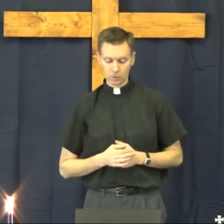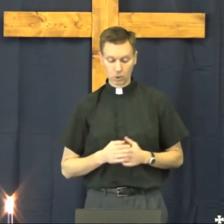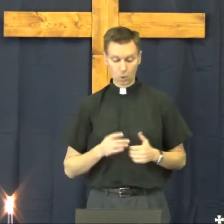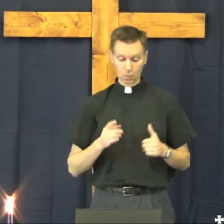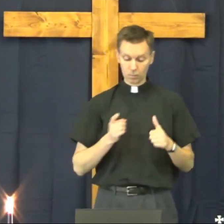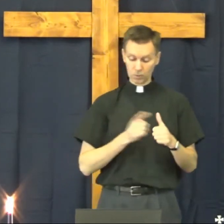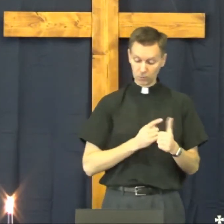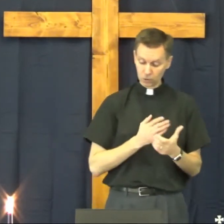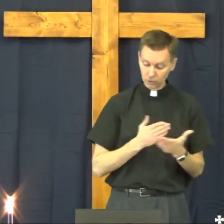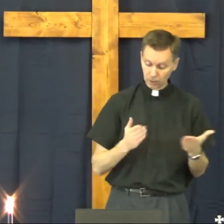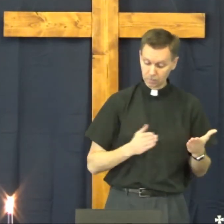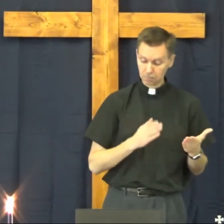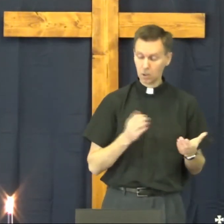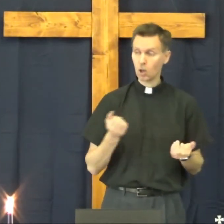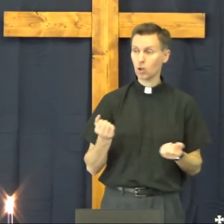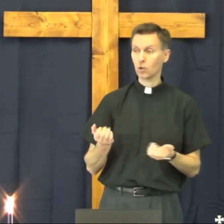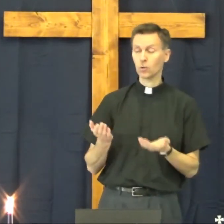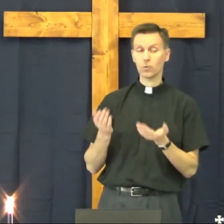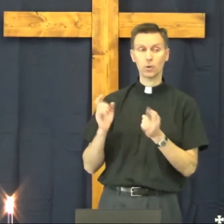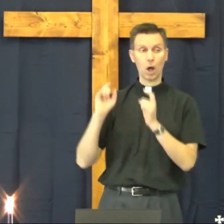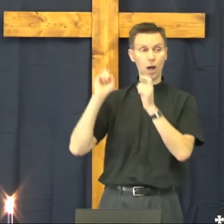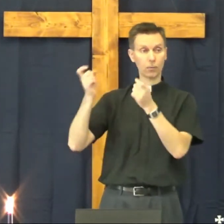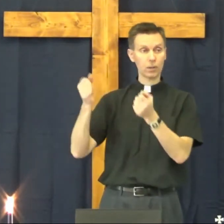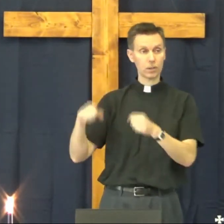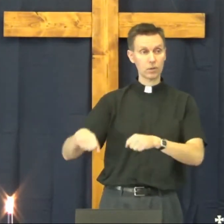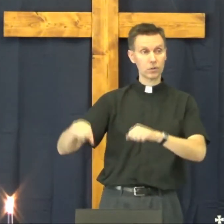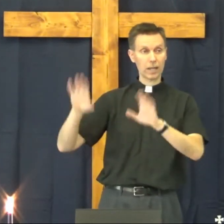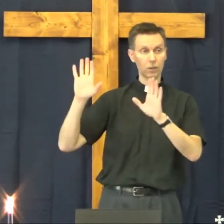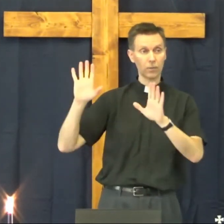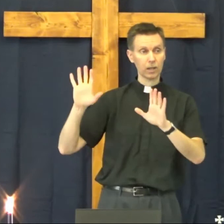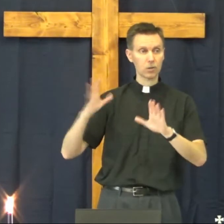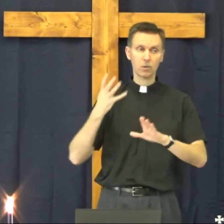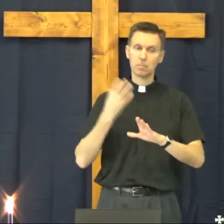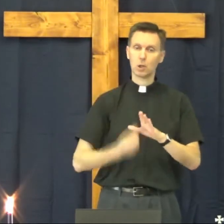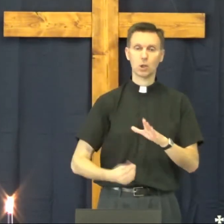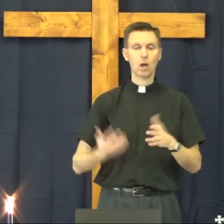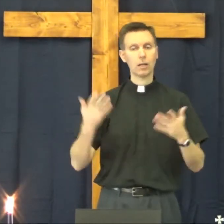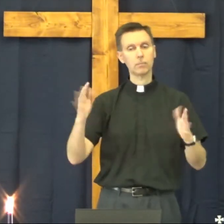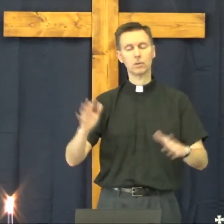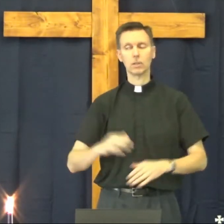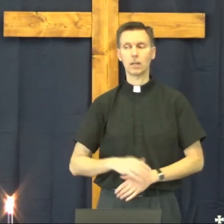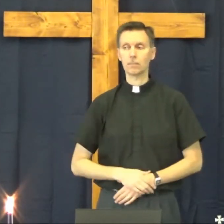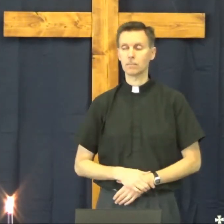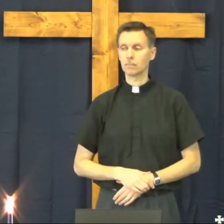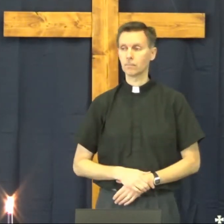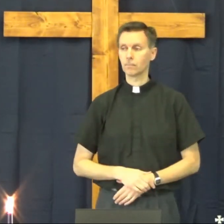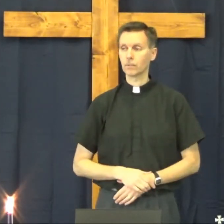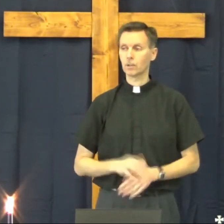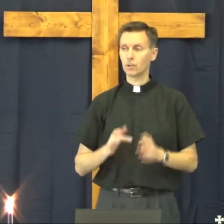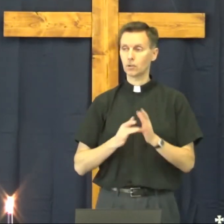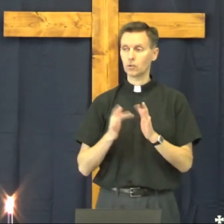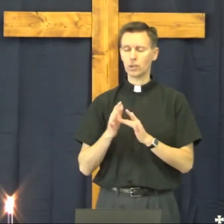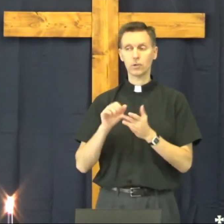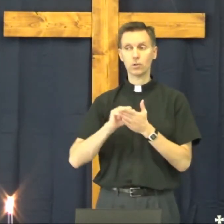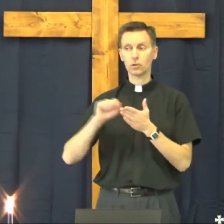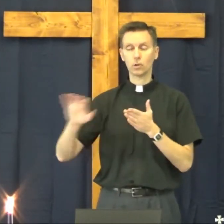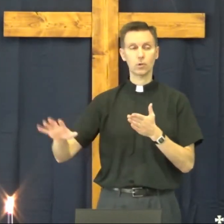So the first thing, the offerings and the sacrifices, are gone, are done. Jesus took those